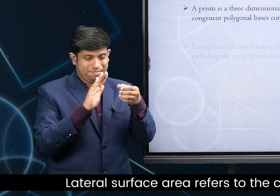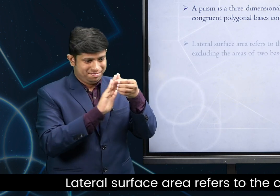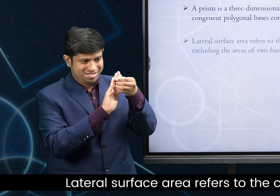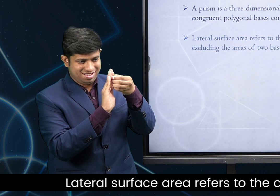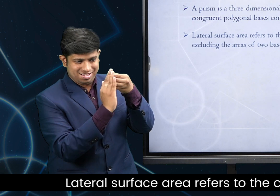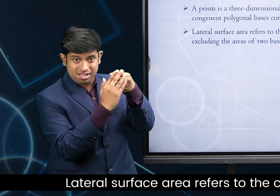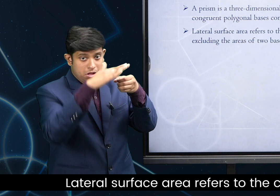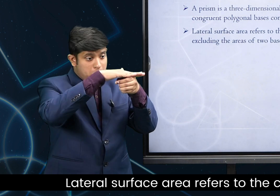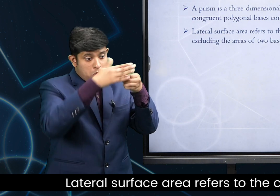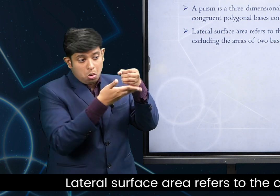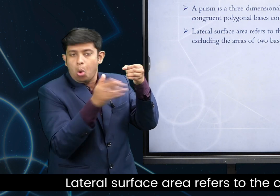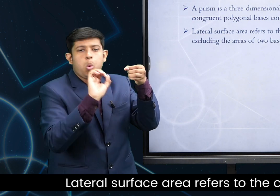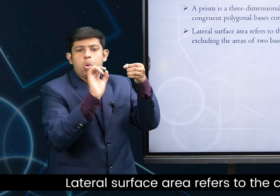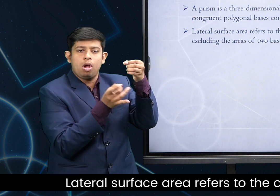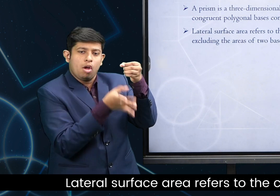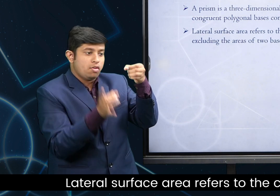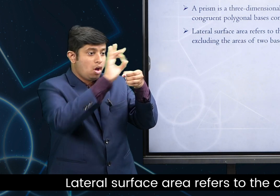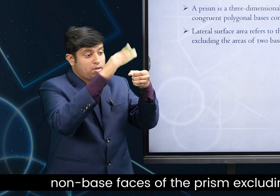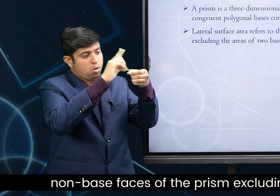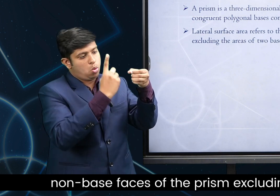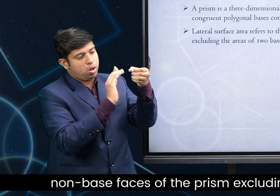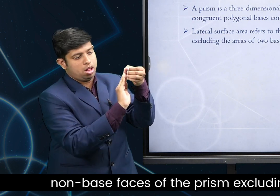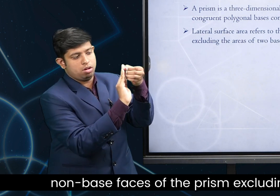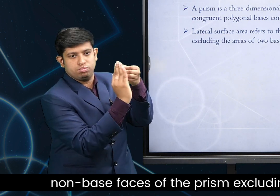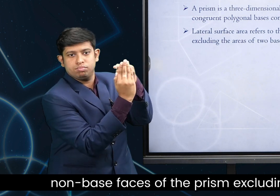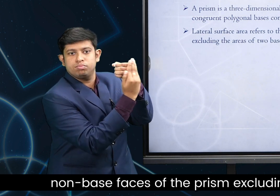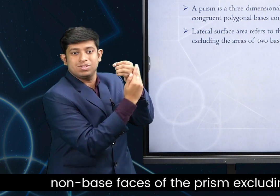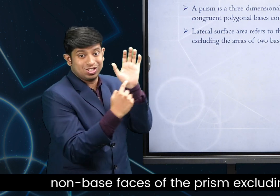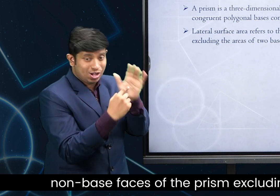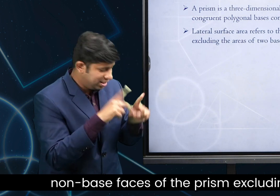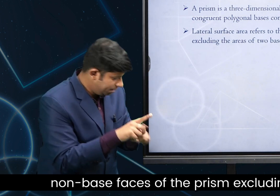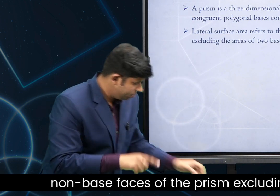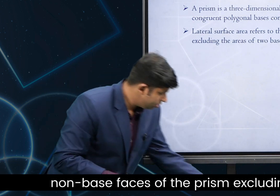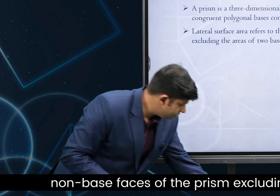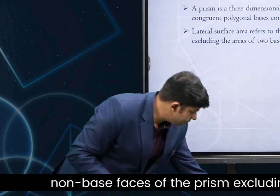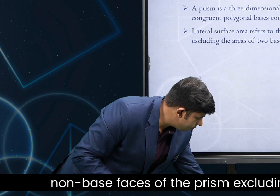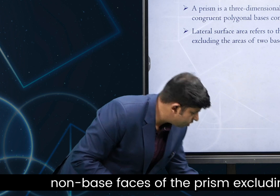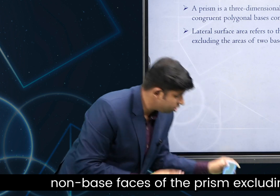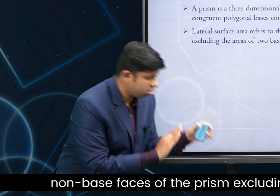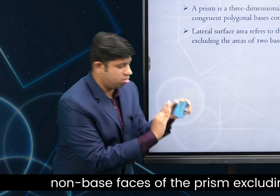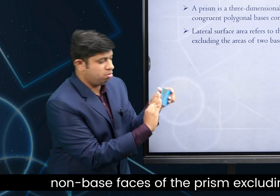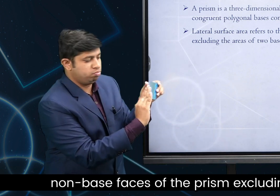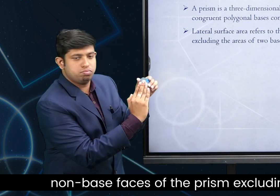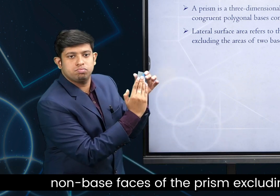Lateral surface area refers to the combined area of all the non-base faces of the prism excluding the areas of two bases.